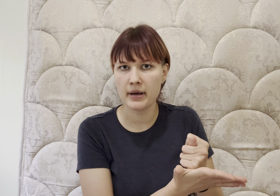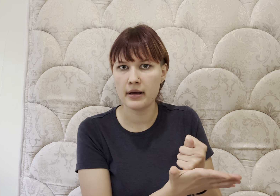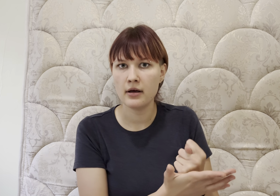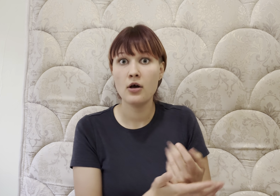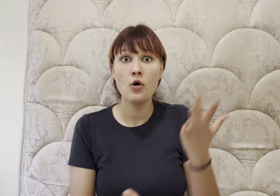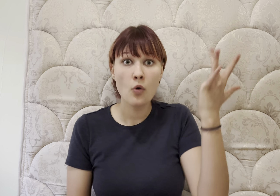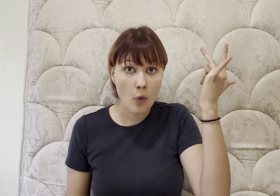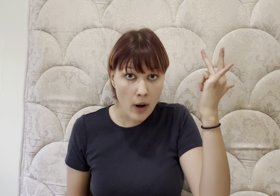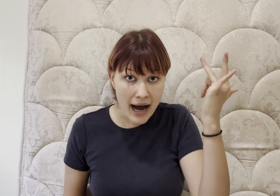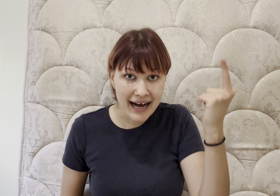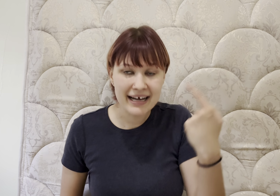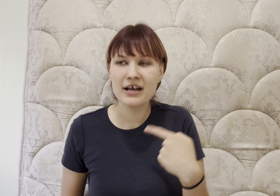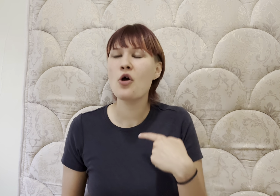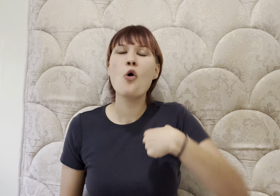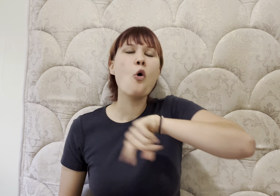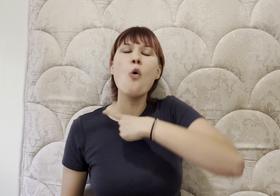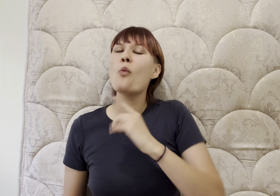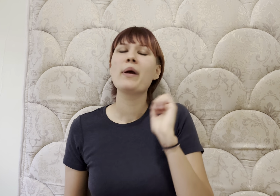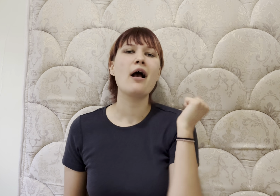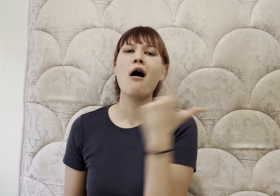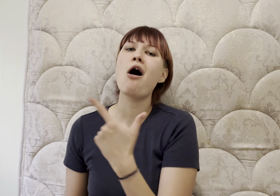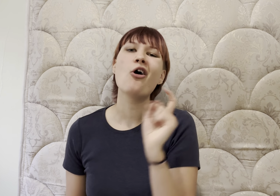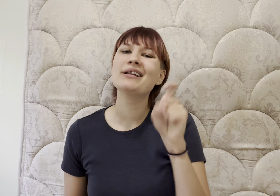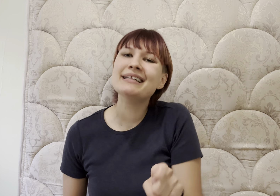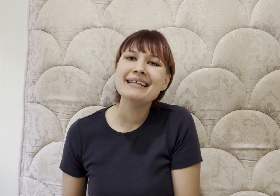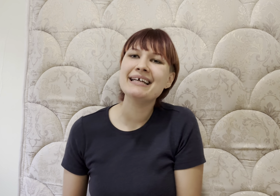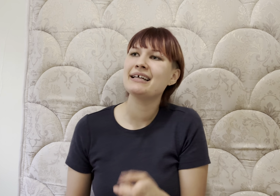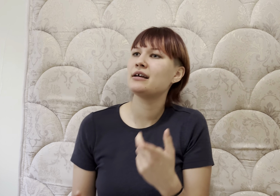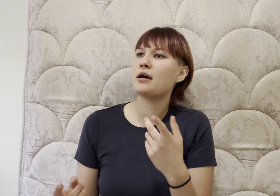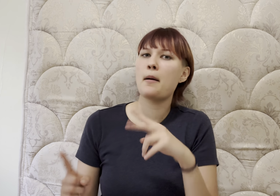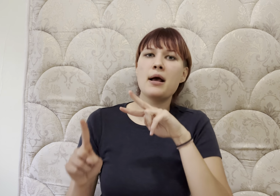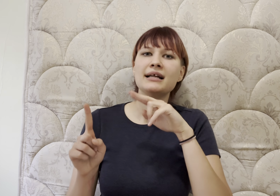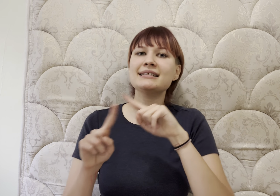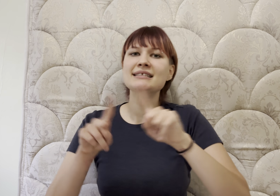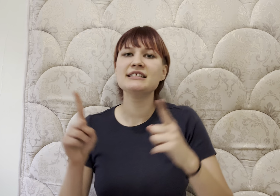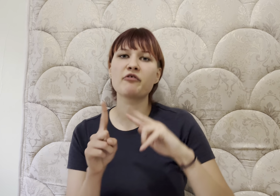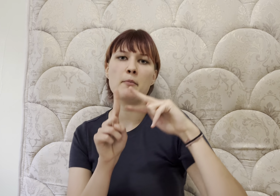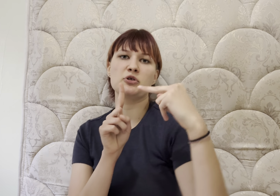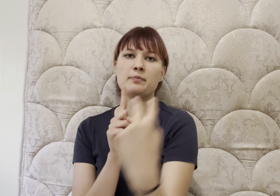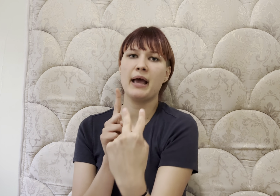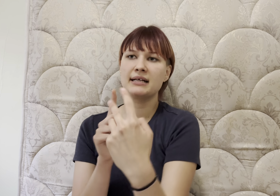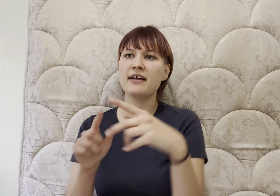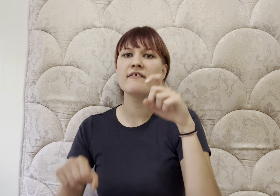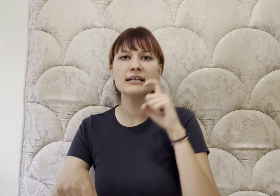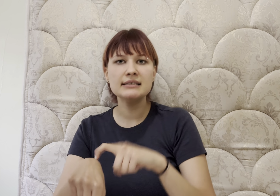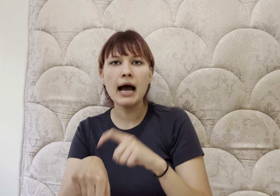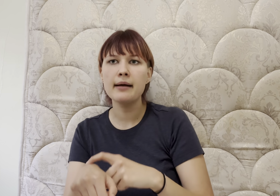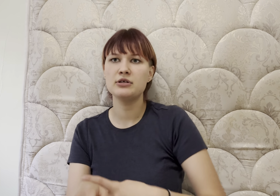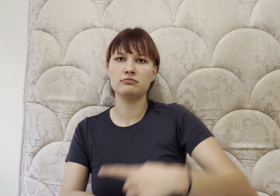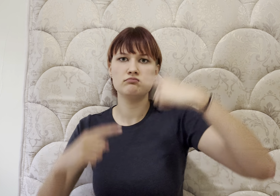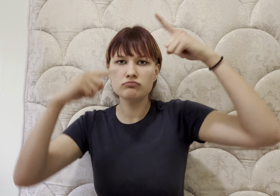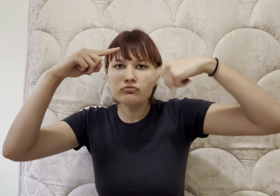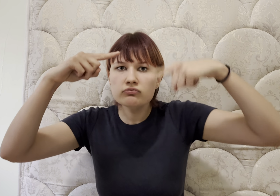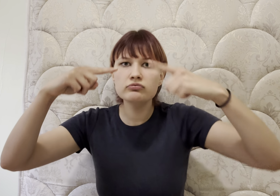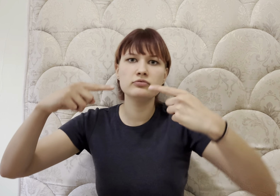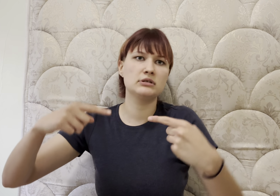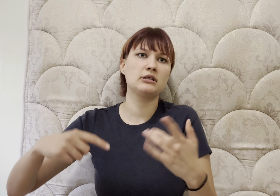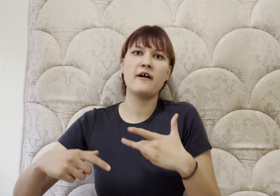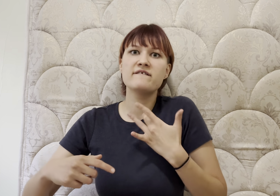to focus on our own issues and challenges, and getting that makes us better people. All right,